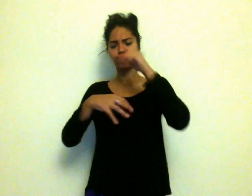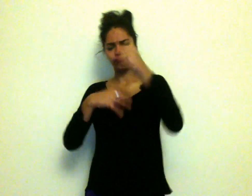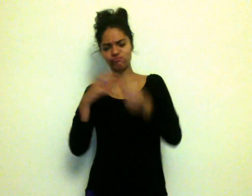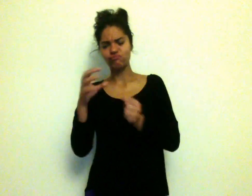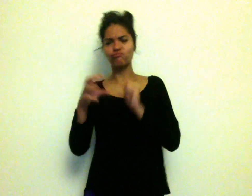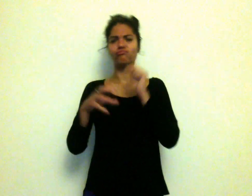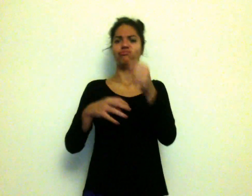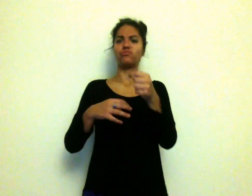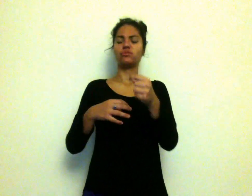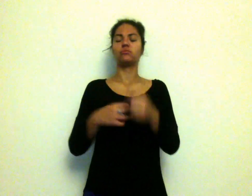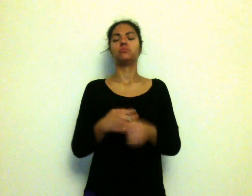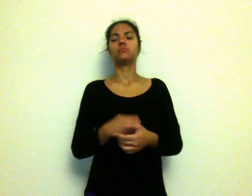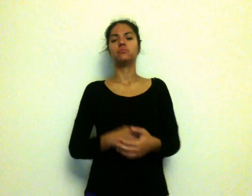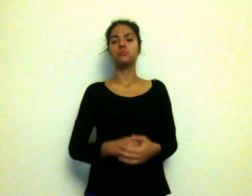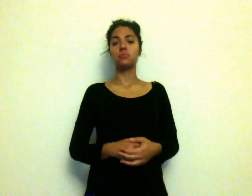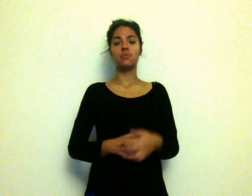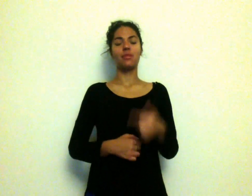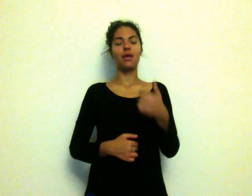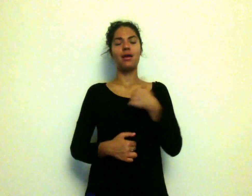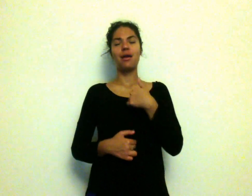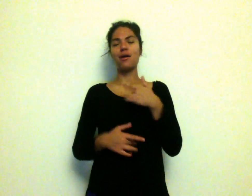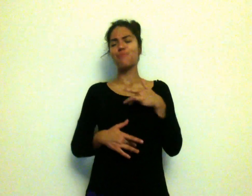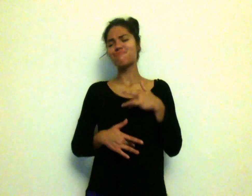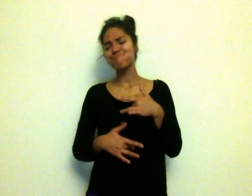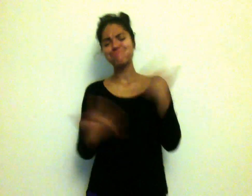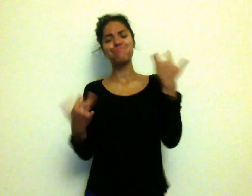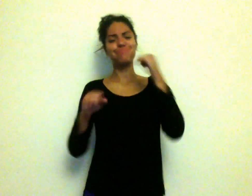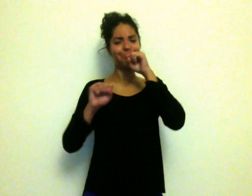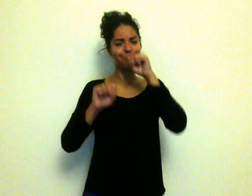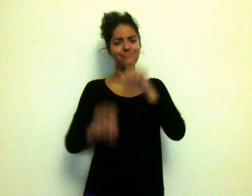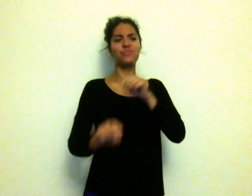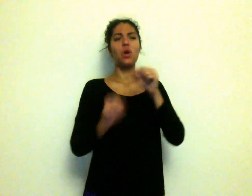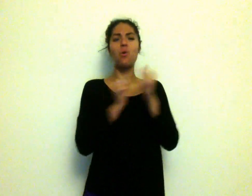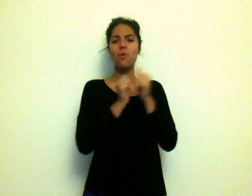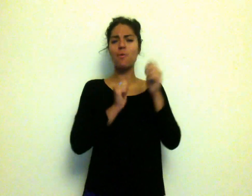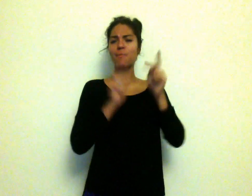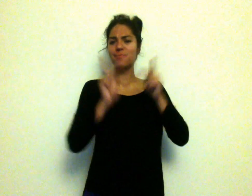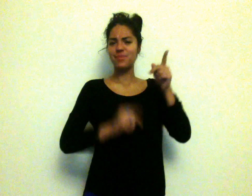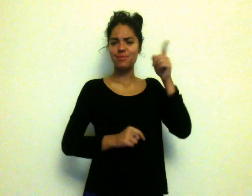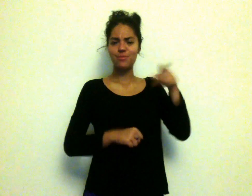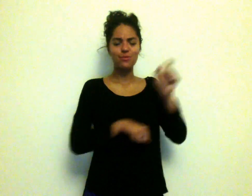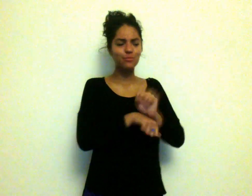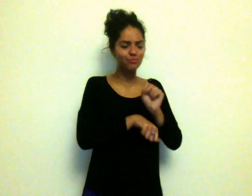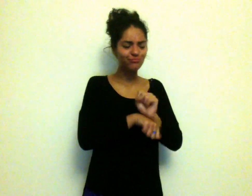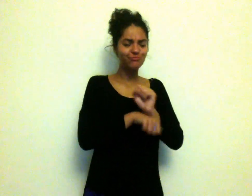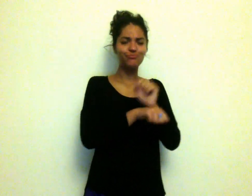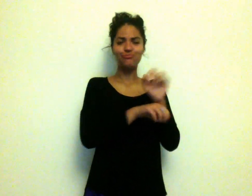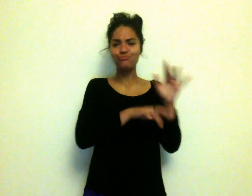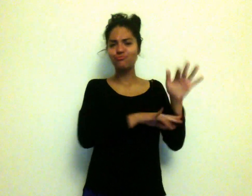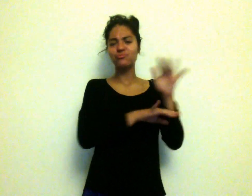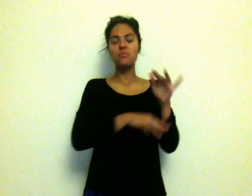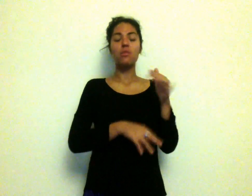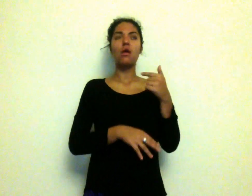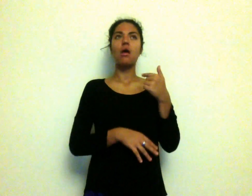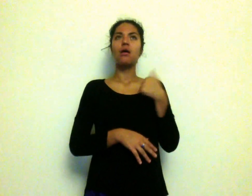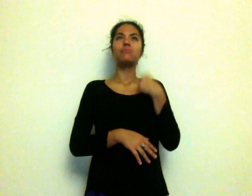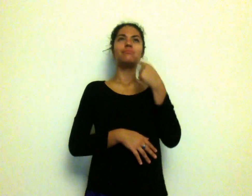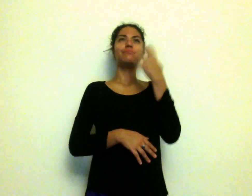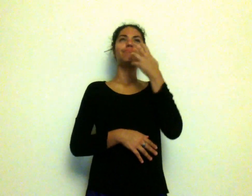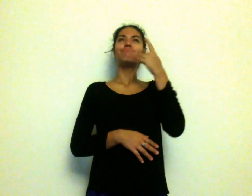I have is working alongside these wonderful voices. I think a unique one and a highly blessed one, an influential one in